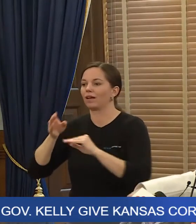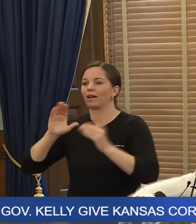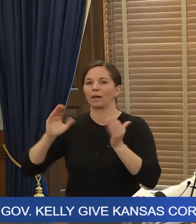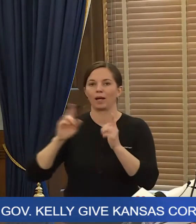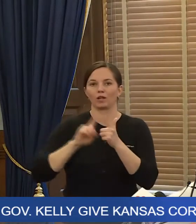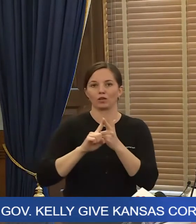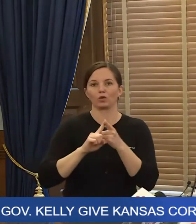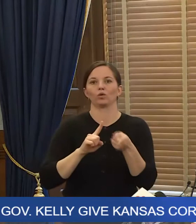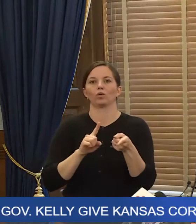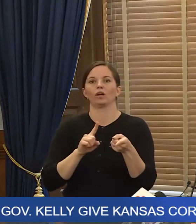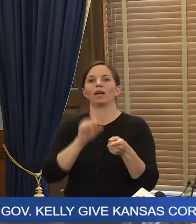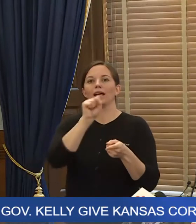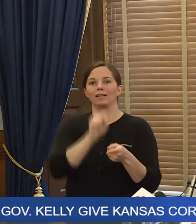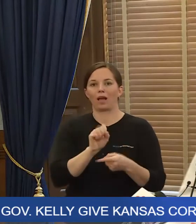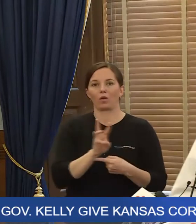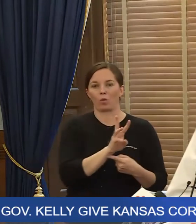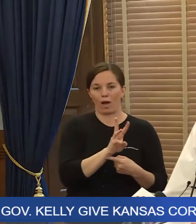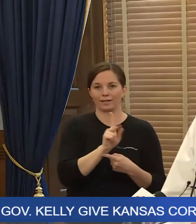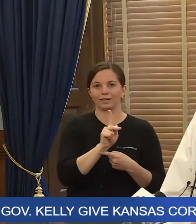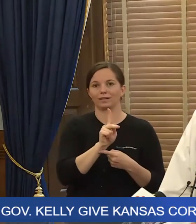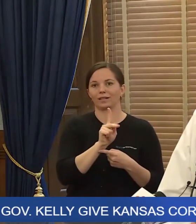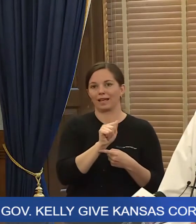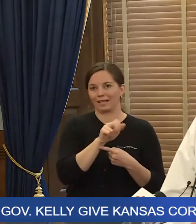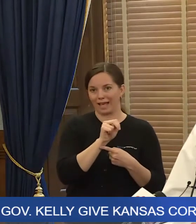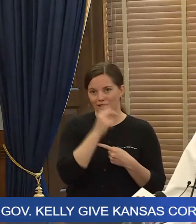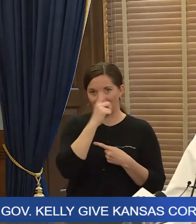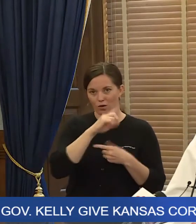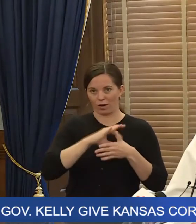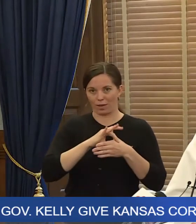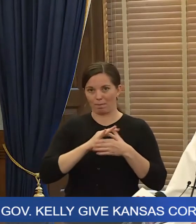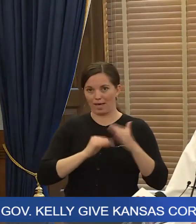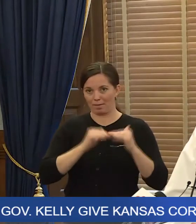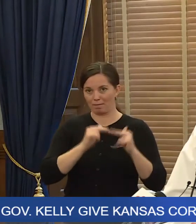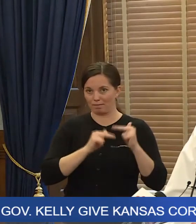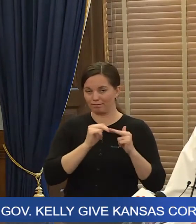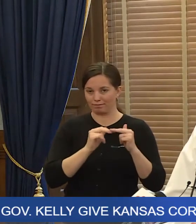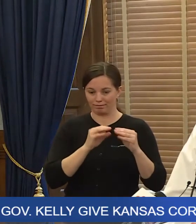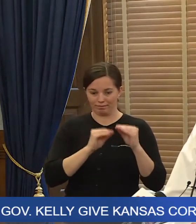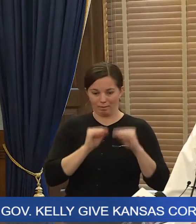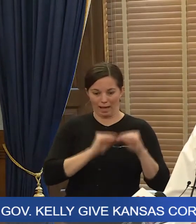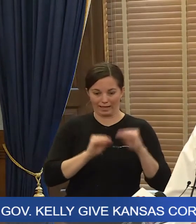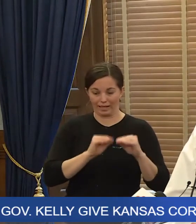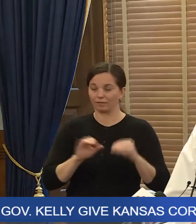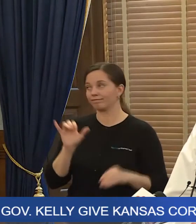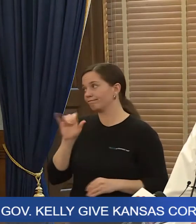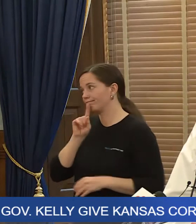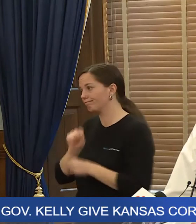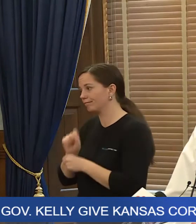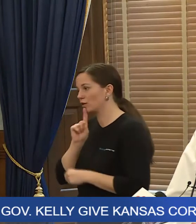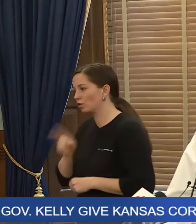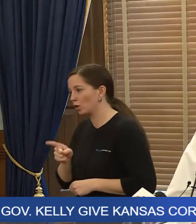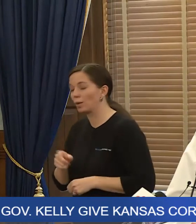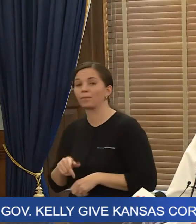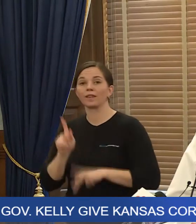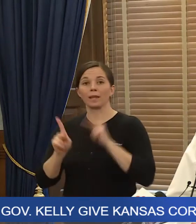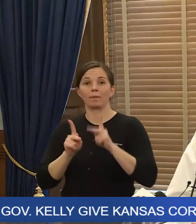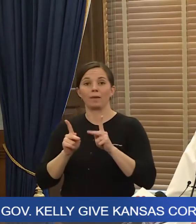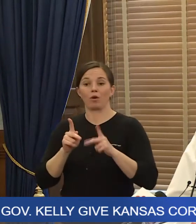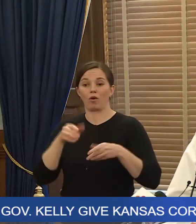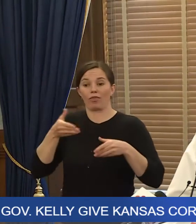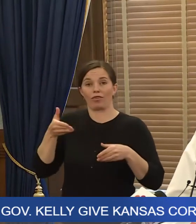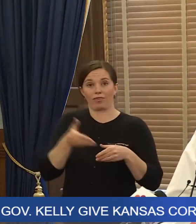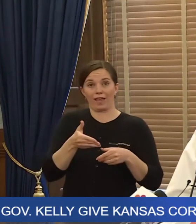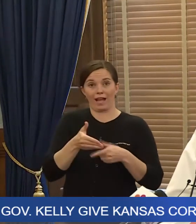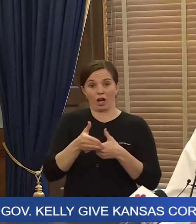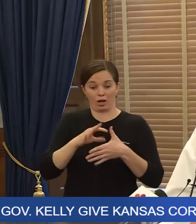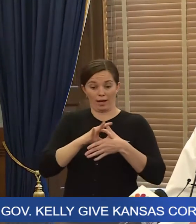Kansas in the meatpacking. Yes, good question. And by the way, that is true. The people in the meatpacking plants are